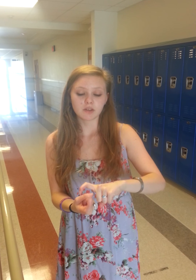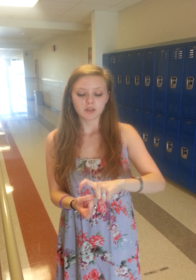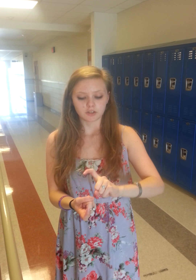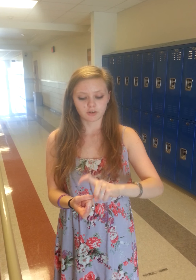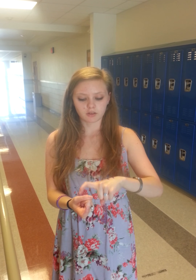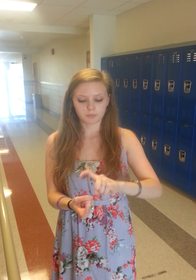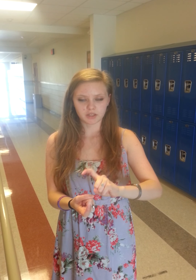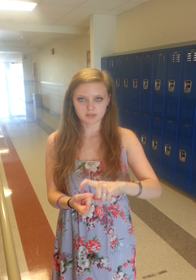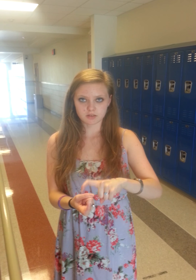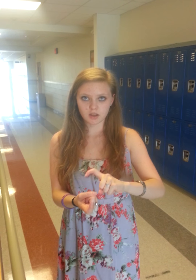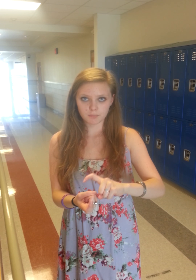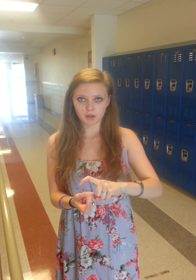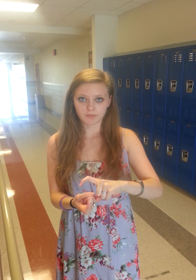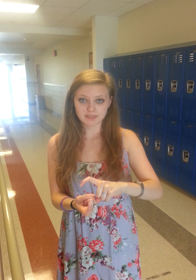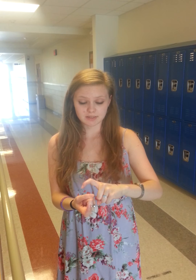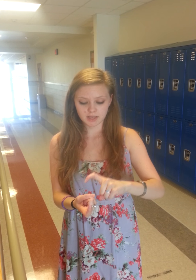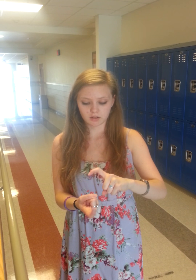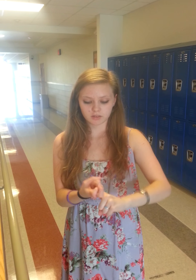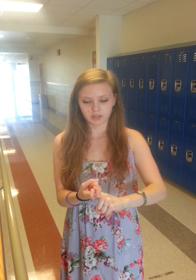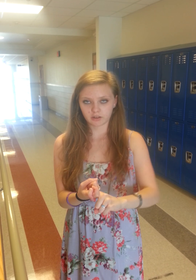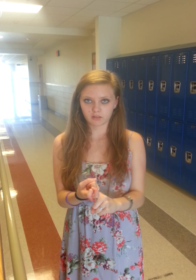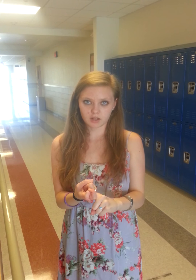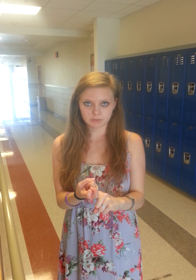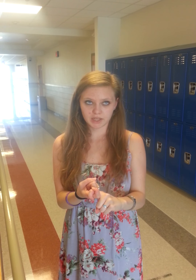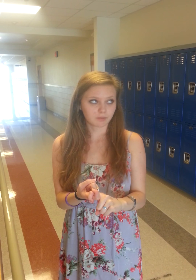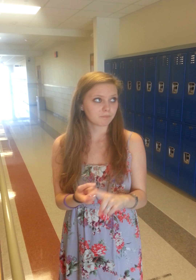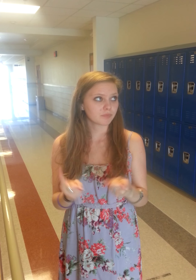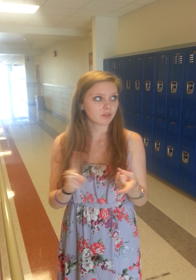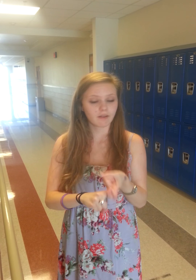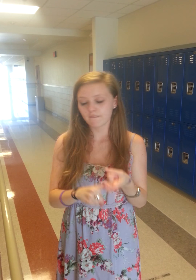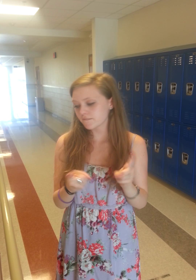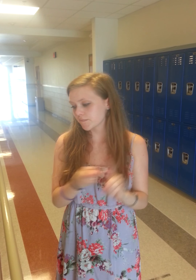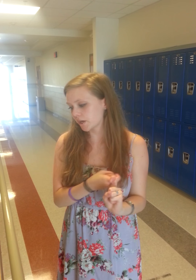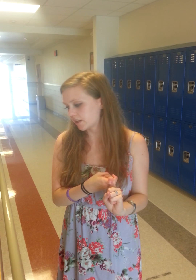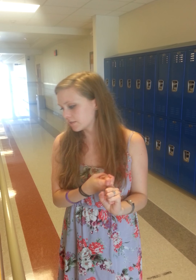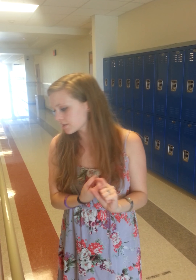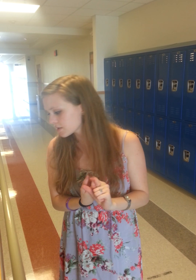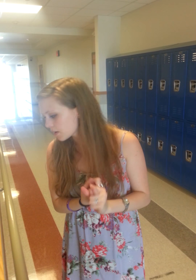your non-dominant is on top, palm facing down, and interlock them again. Friends,